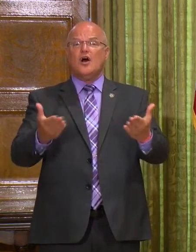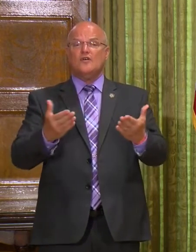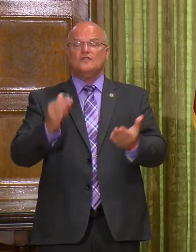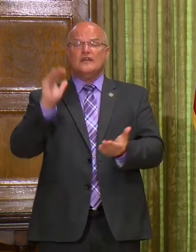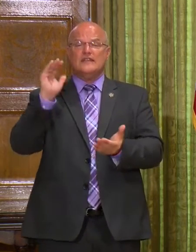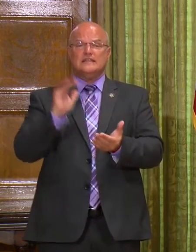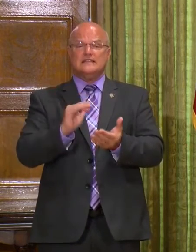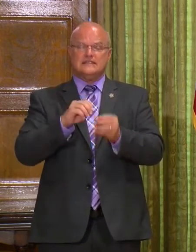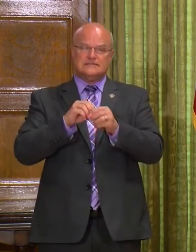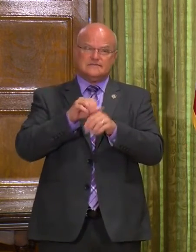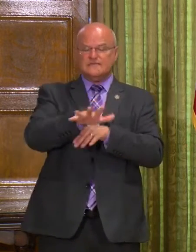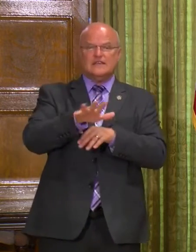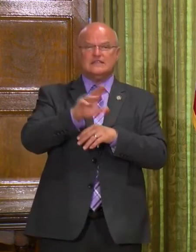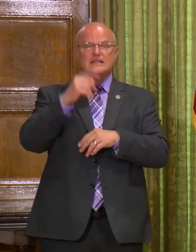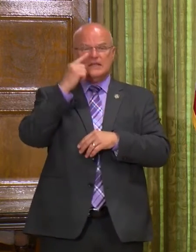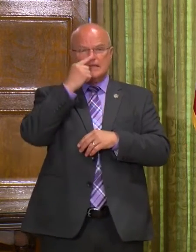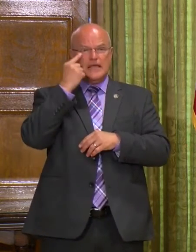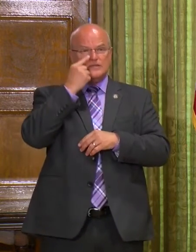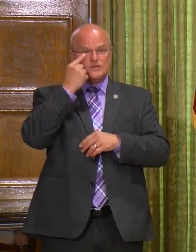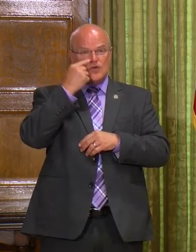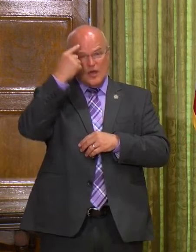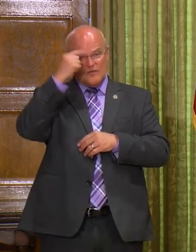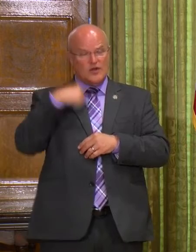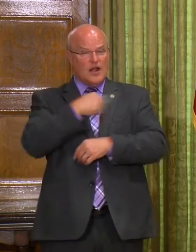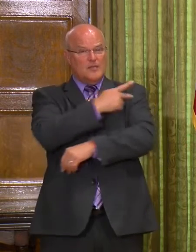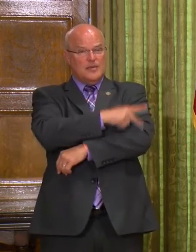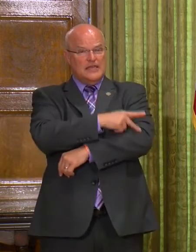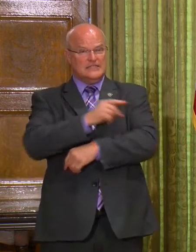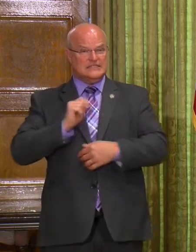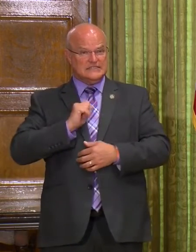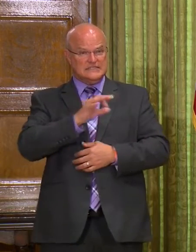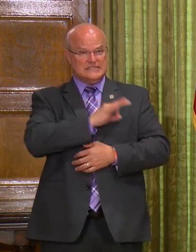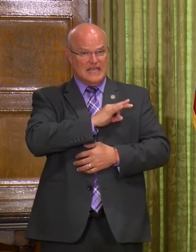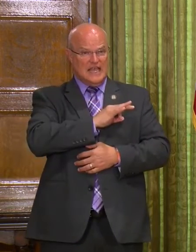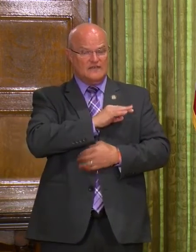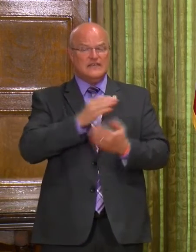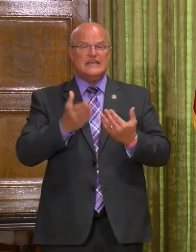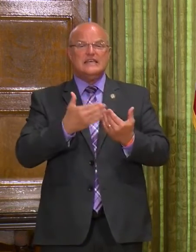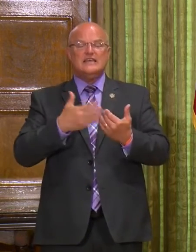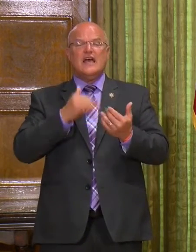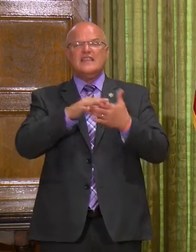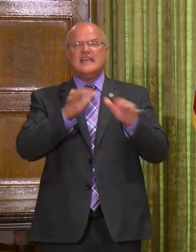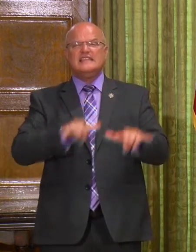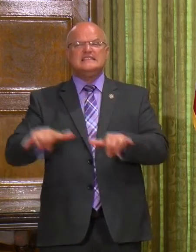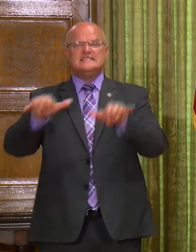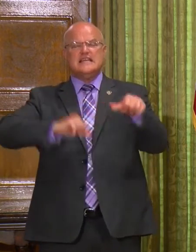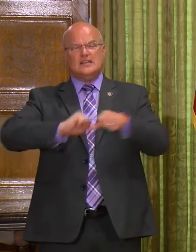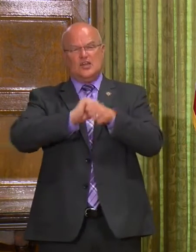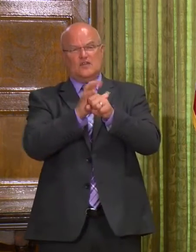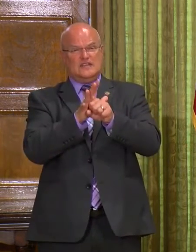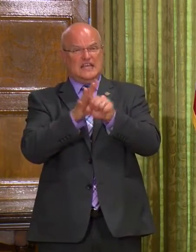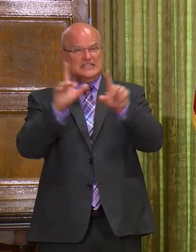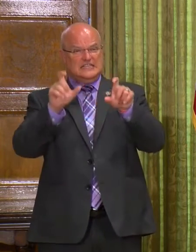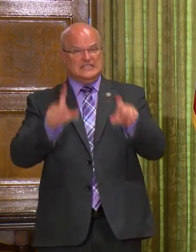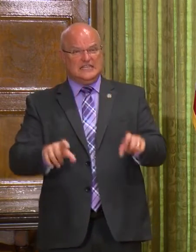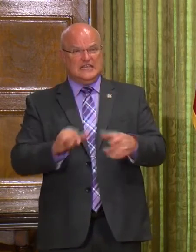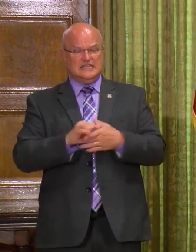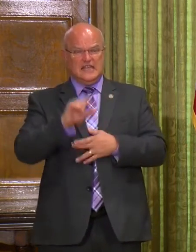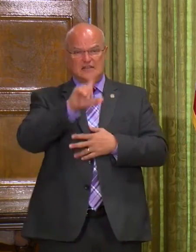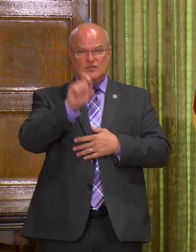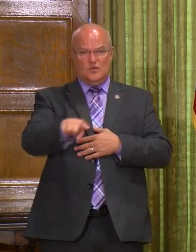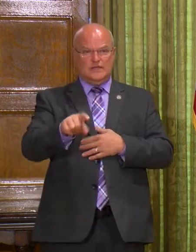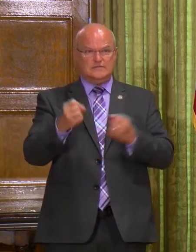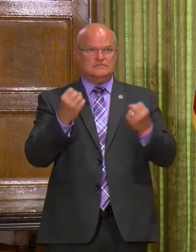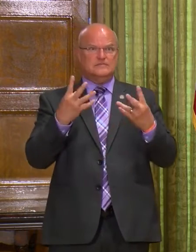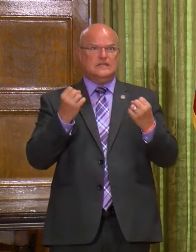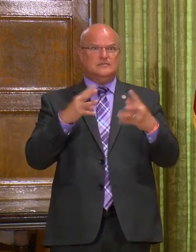least invasive type of nasal swab for our patients and staff. They'll be much easier than the standard COVID-19 test, and that was a question that I got